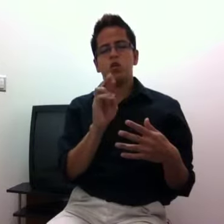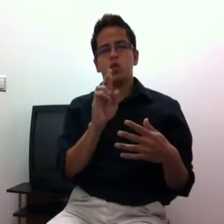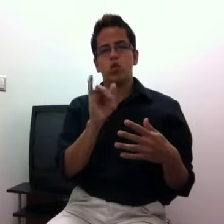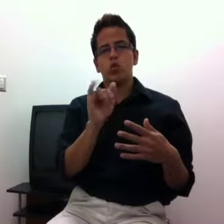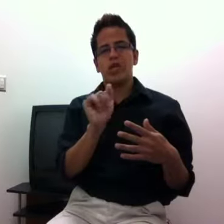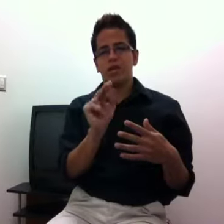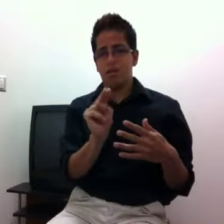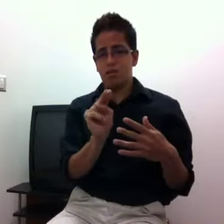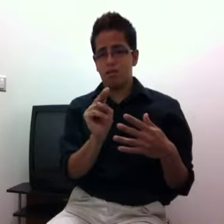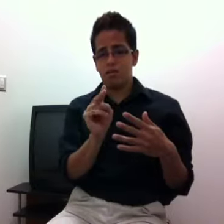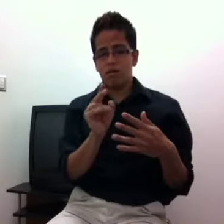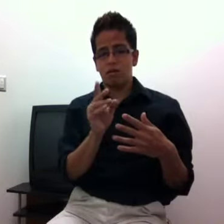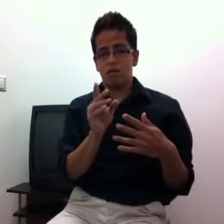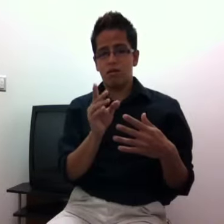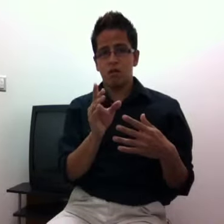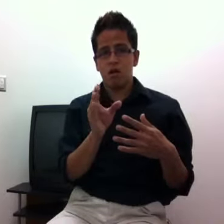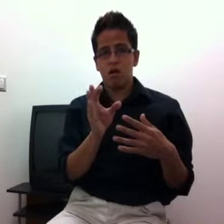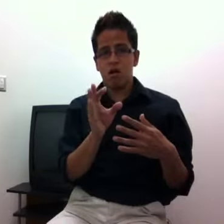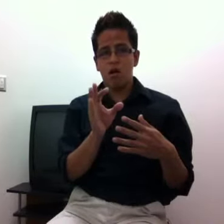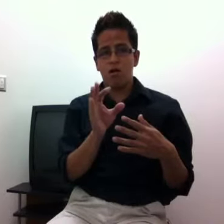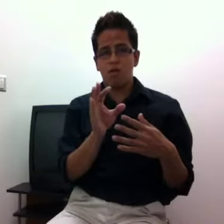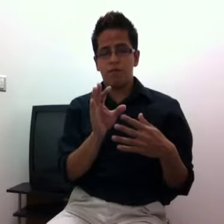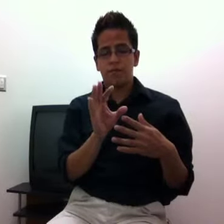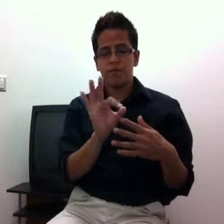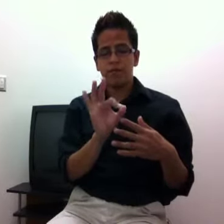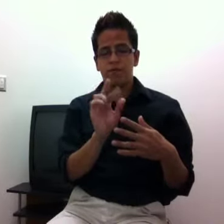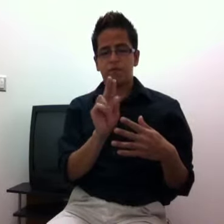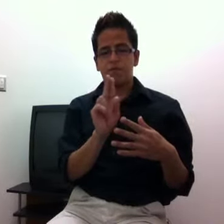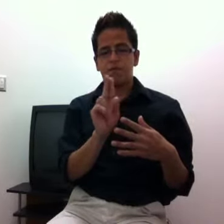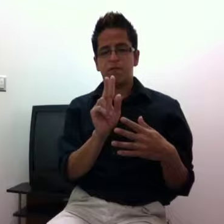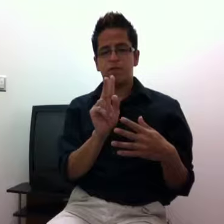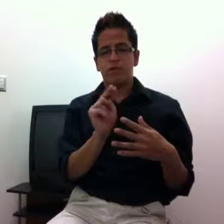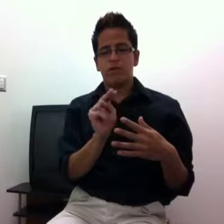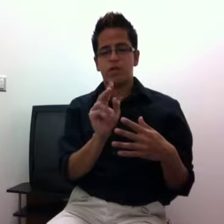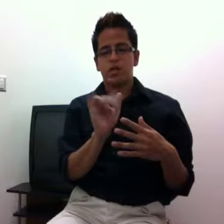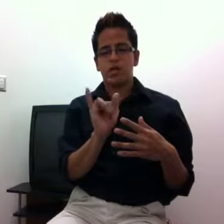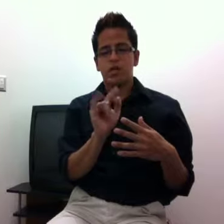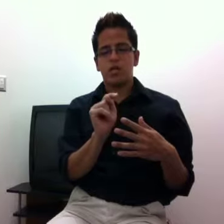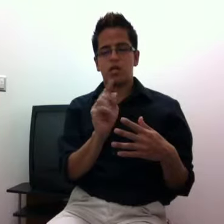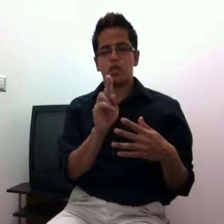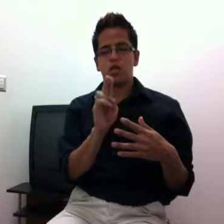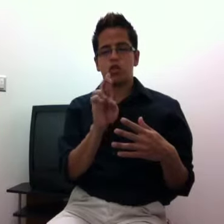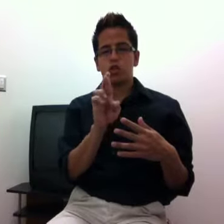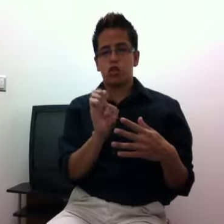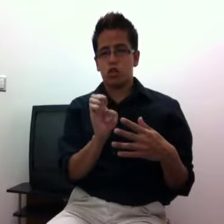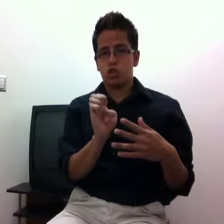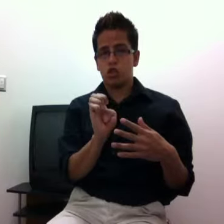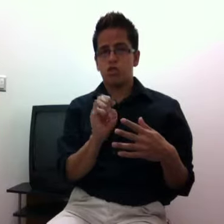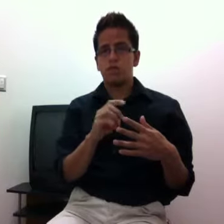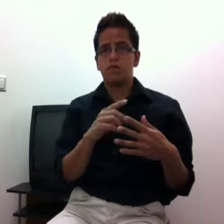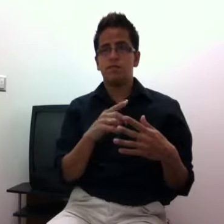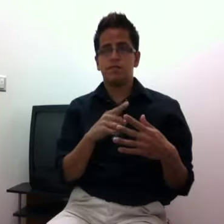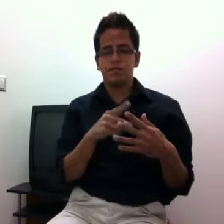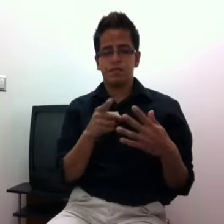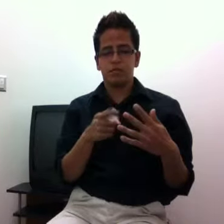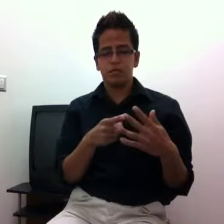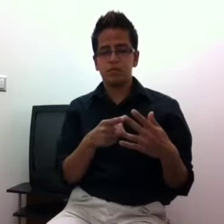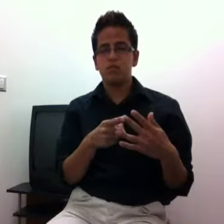would see a beautiful Victorian silver tea set, coffee pot, and